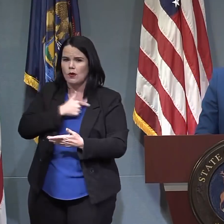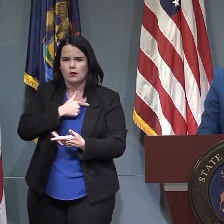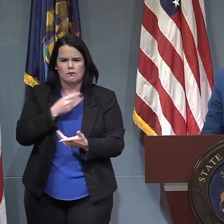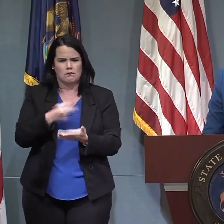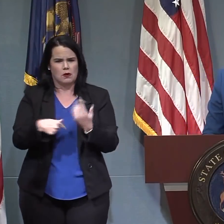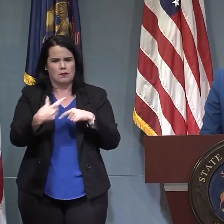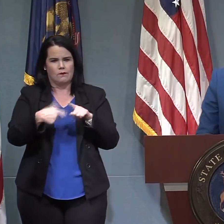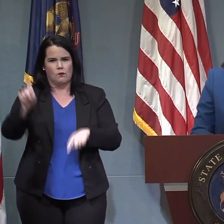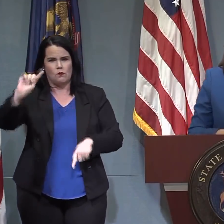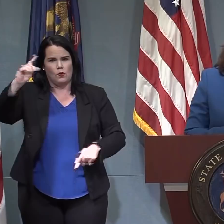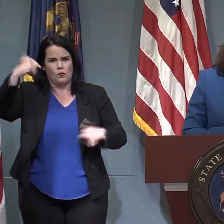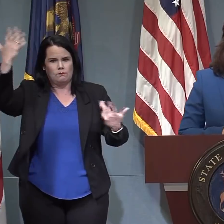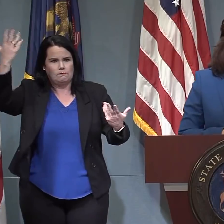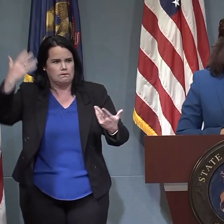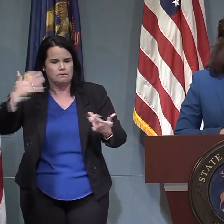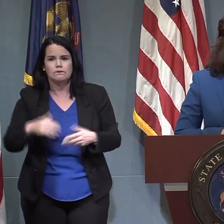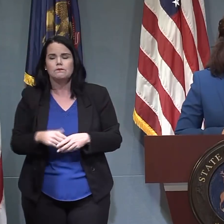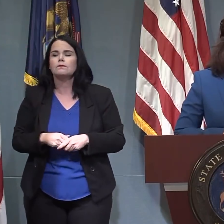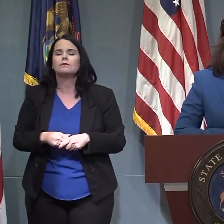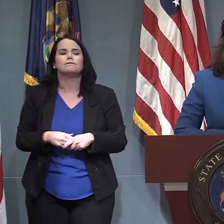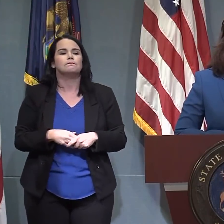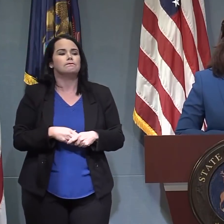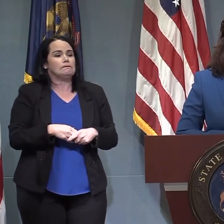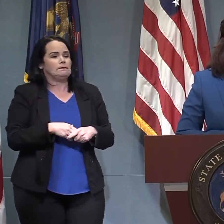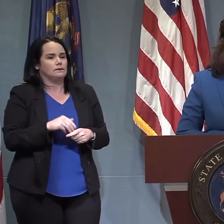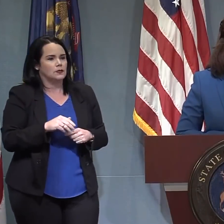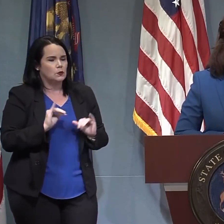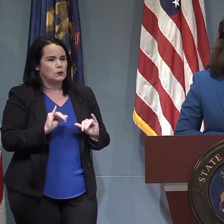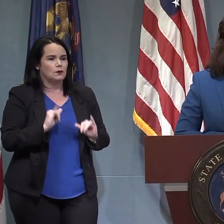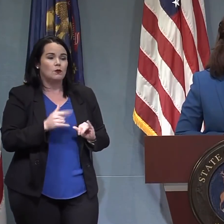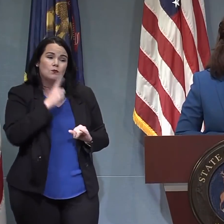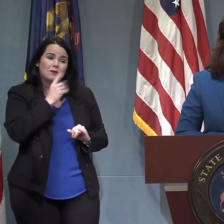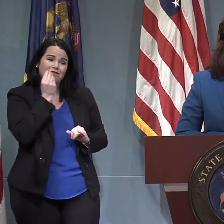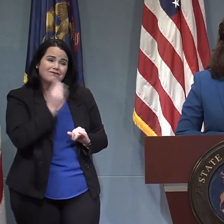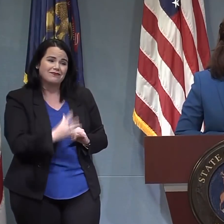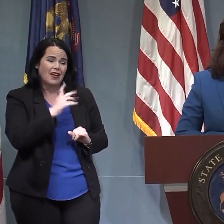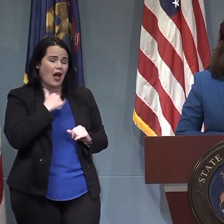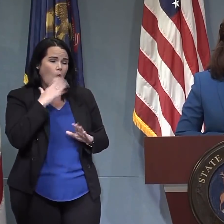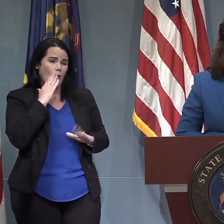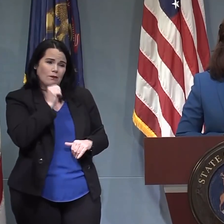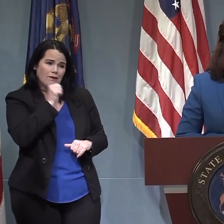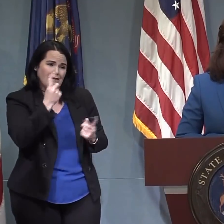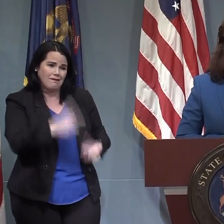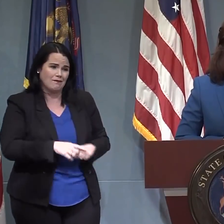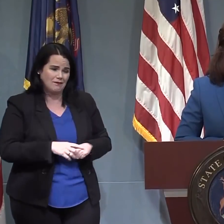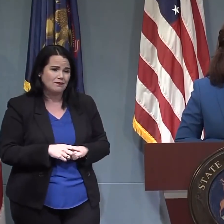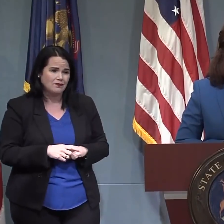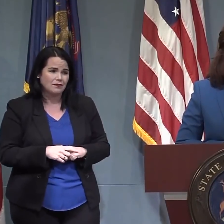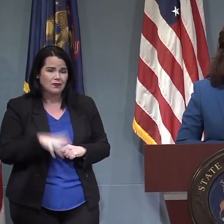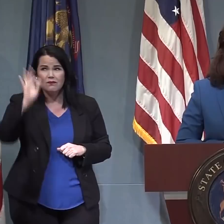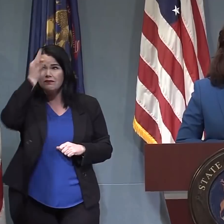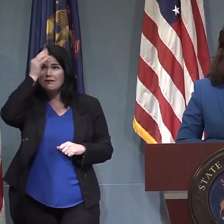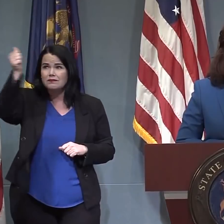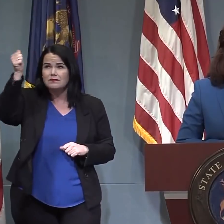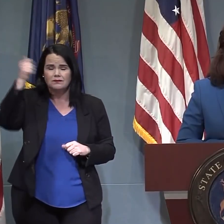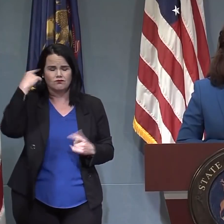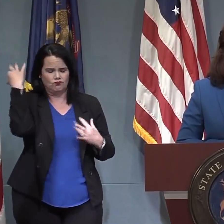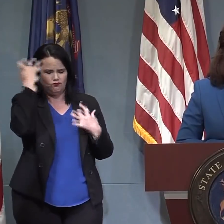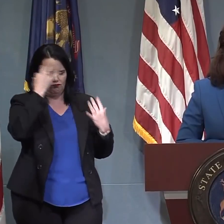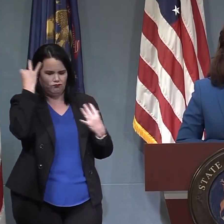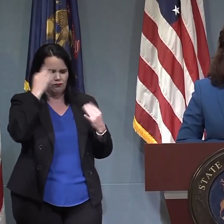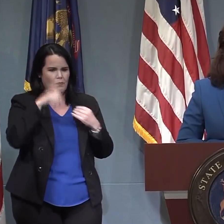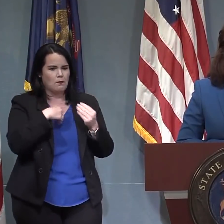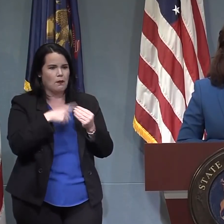We know that the feds are debating a 4th supplemental. We've already gotten quite a bit of money from the